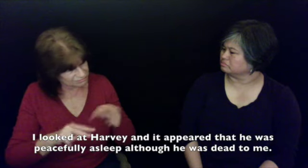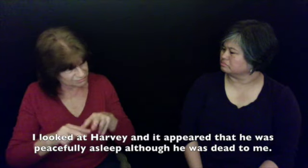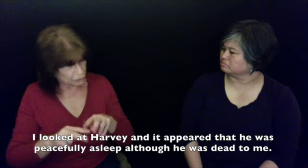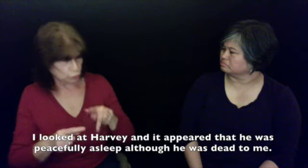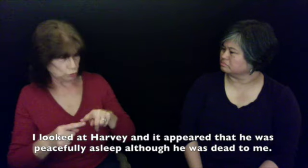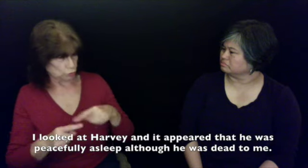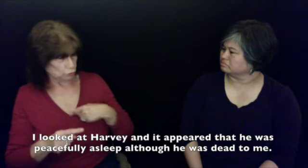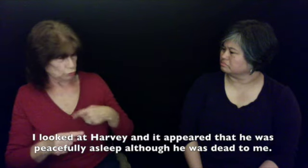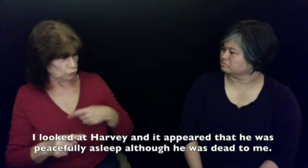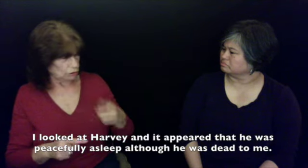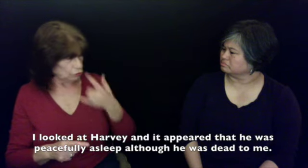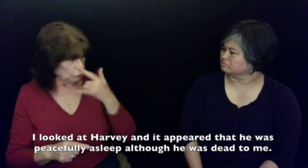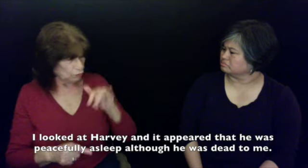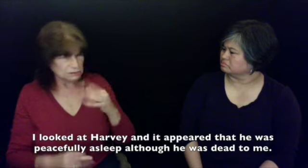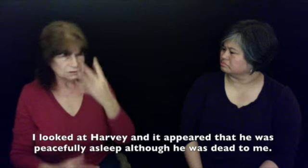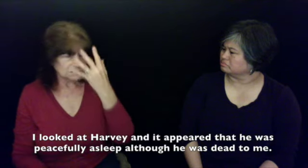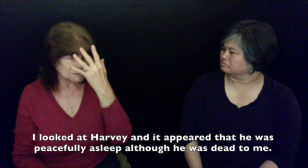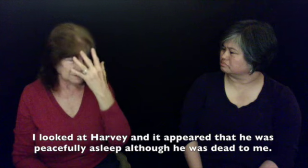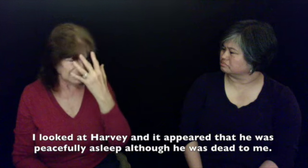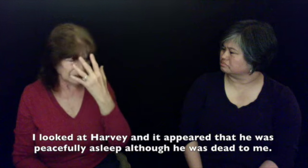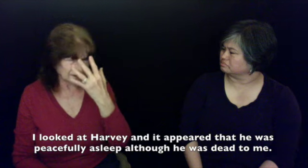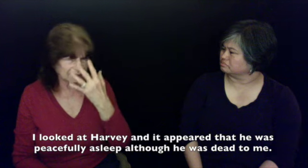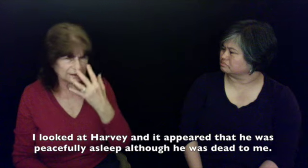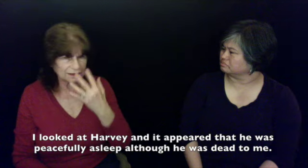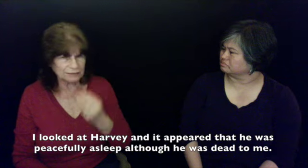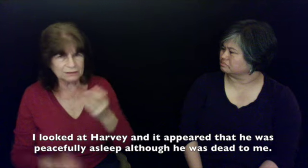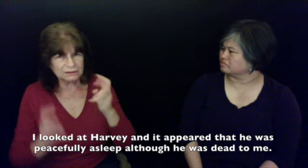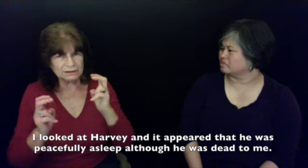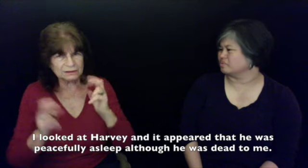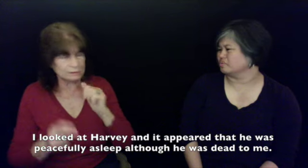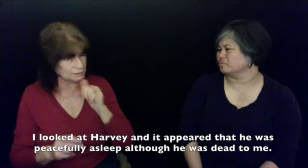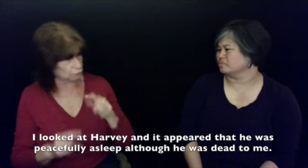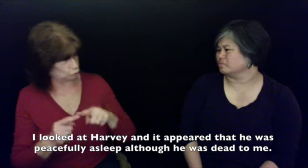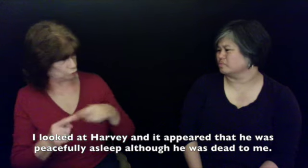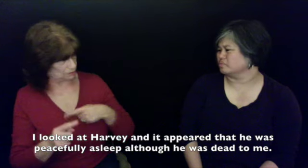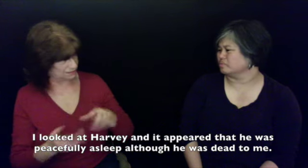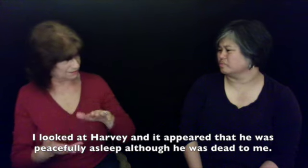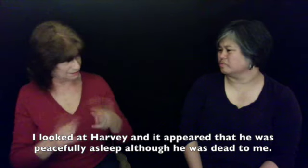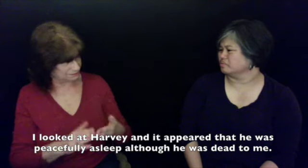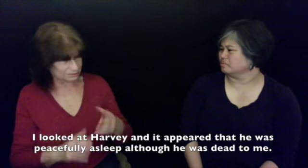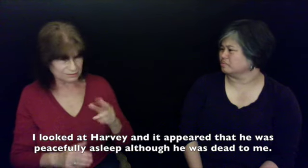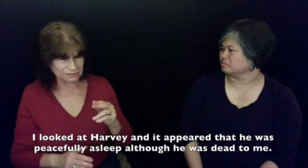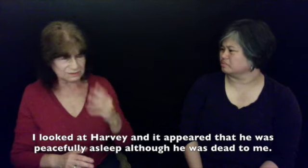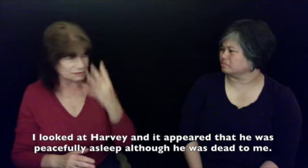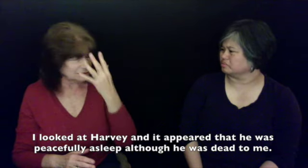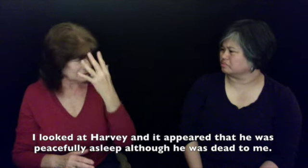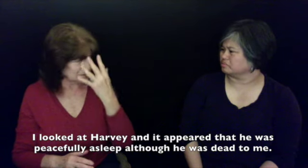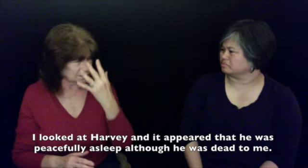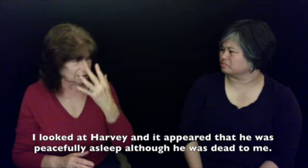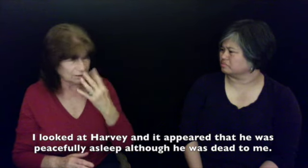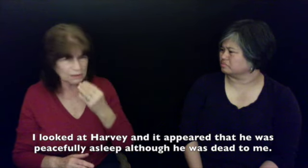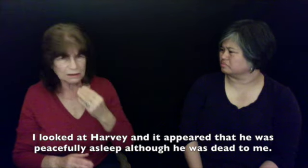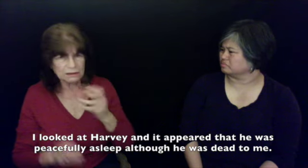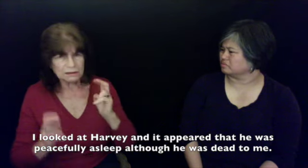I looked at Harvey and it appeared to me that he was perfectly asleep, although he was dead to me.